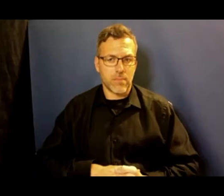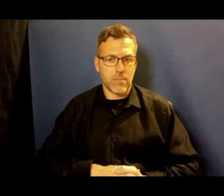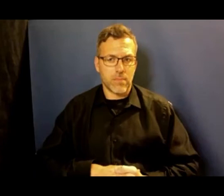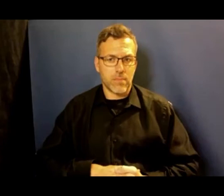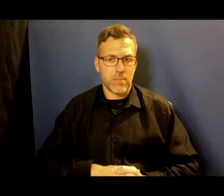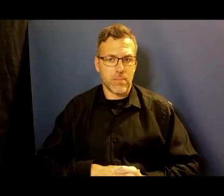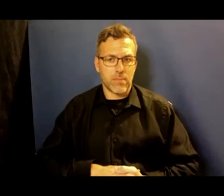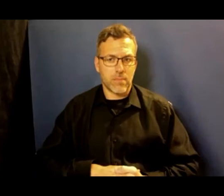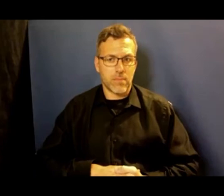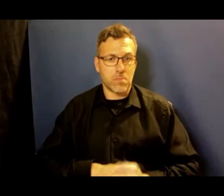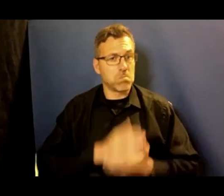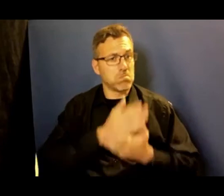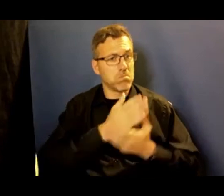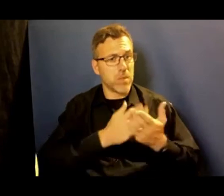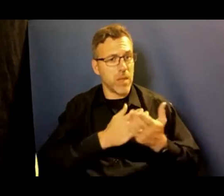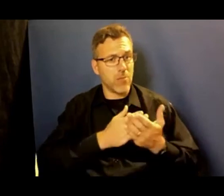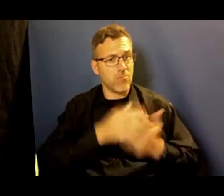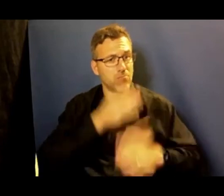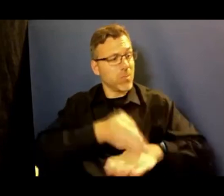Some never get better.